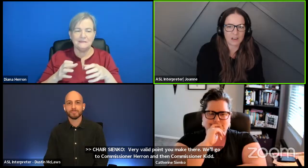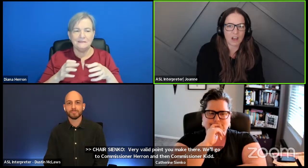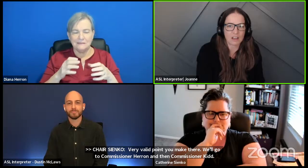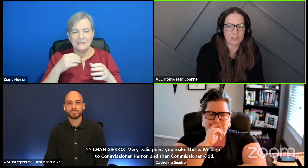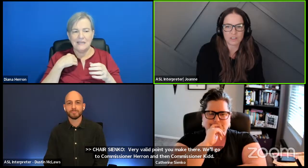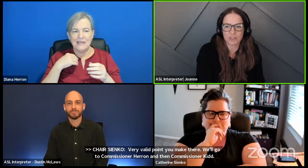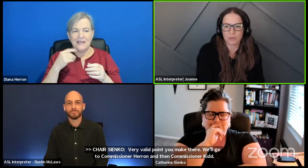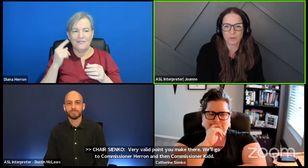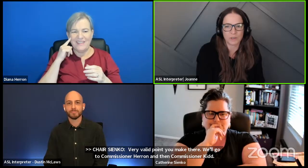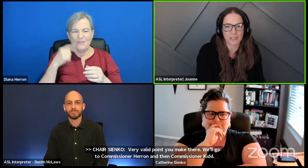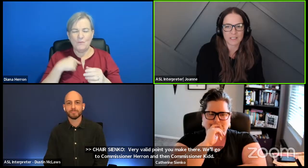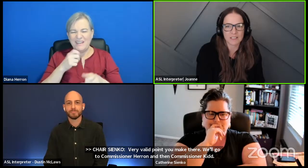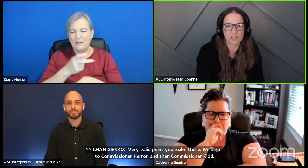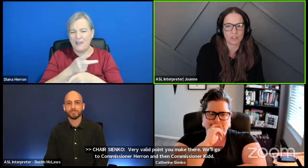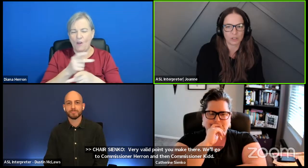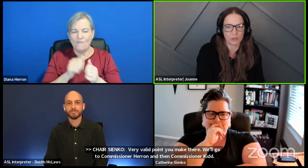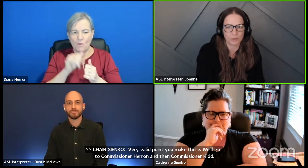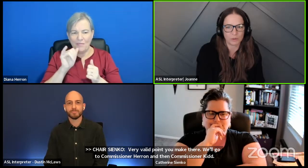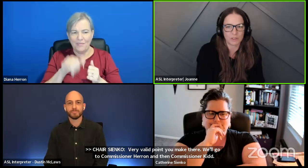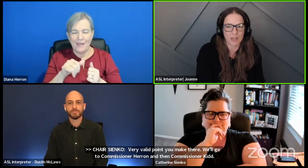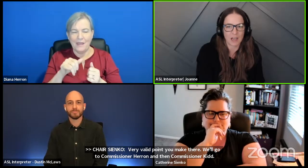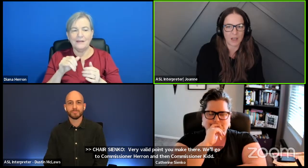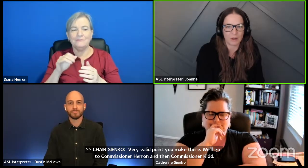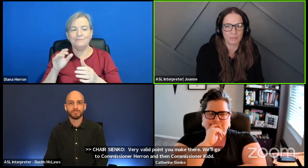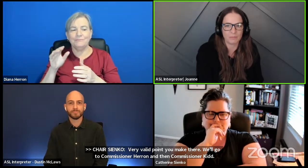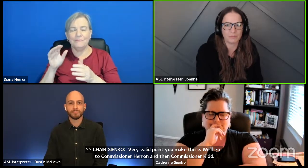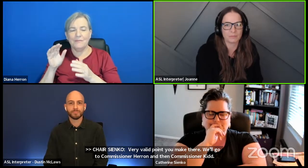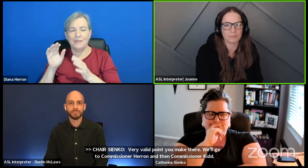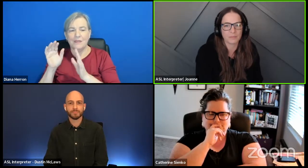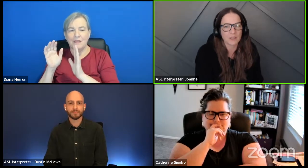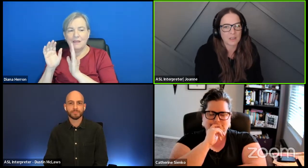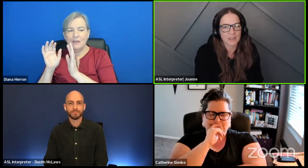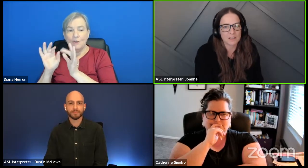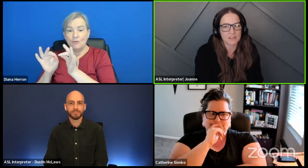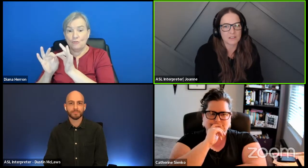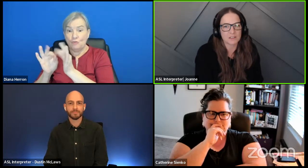and not to exclude